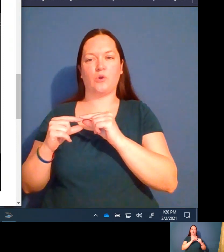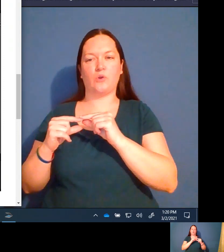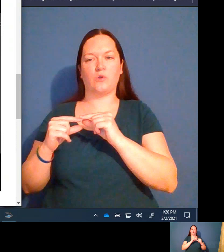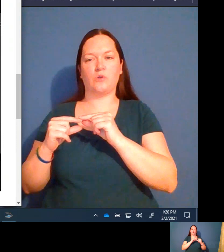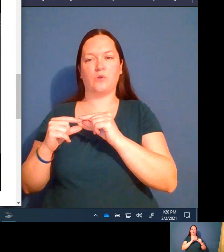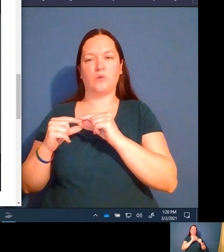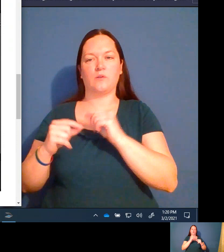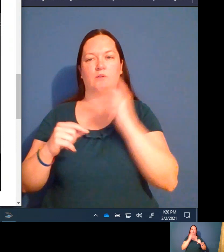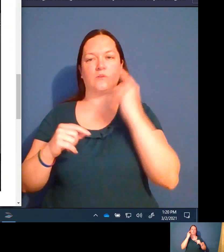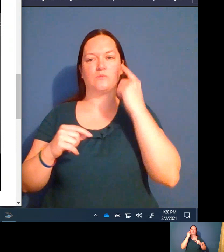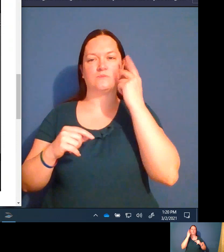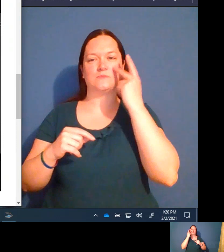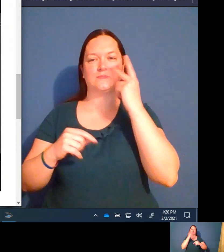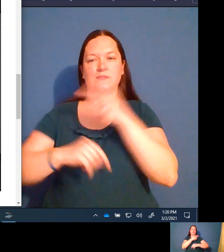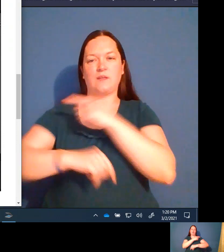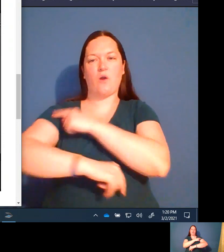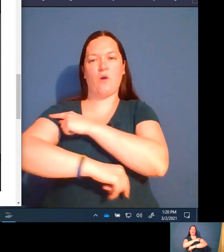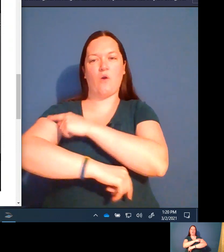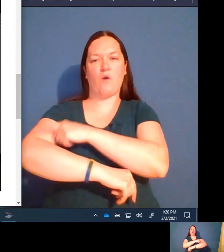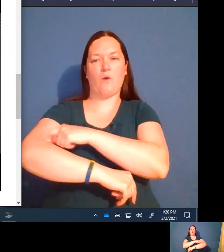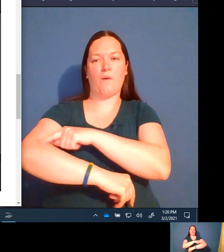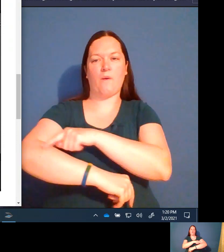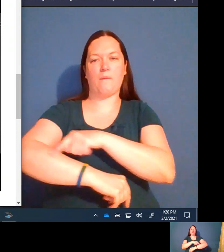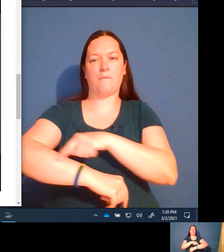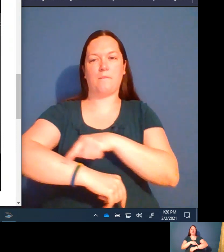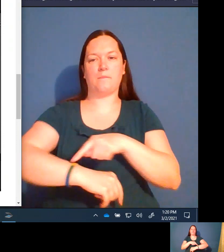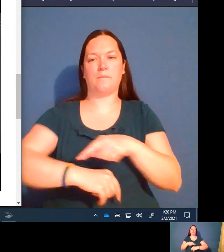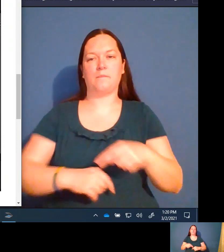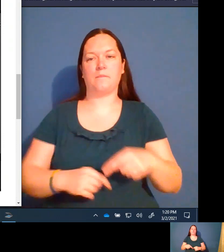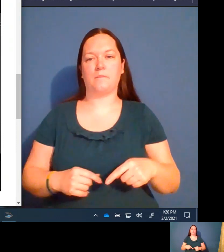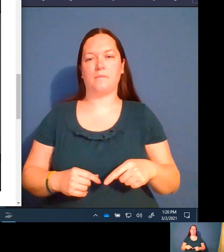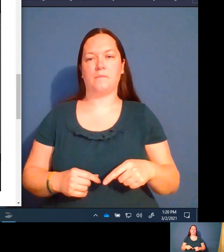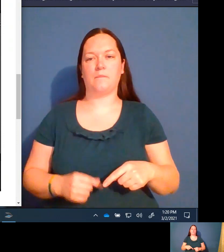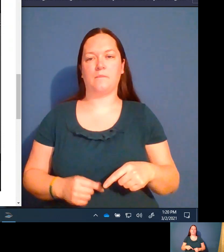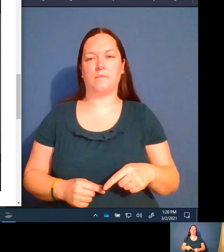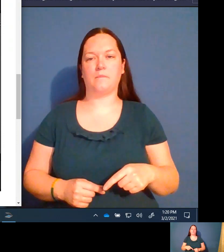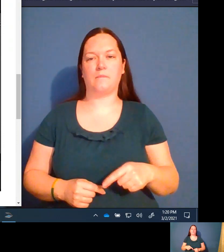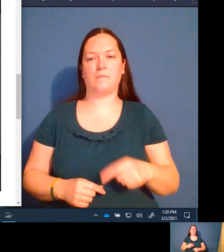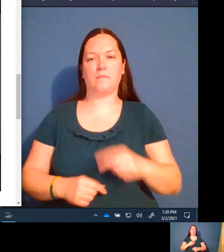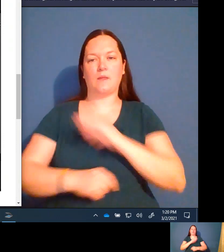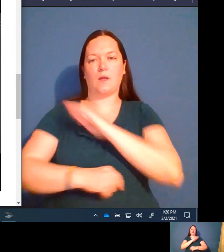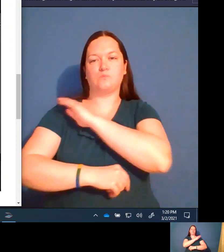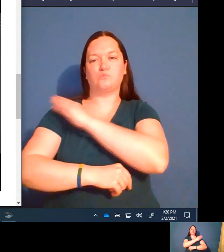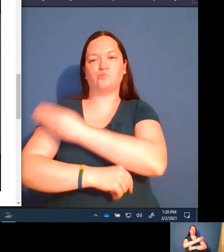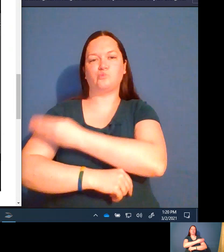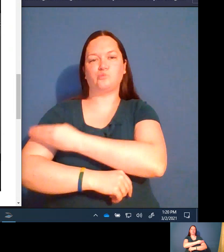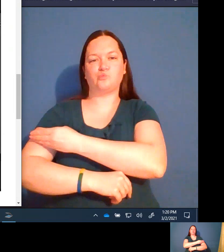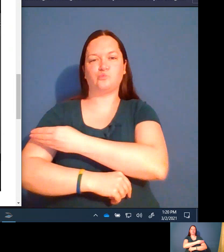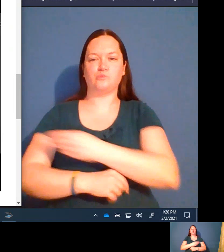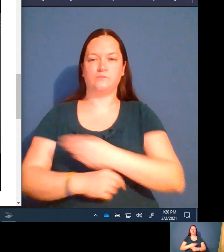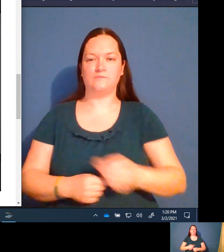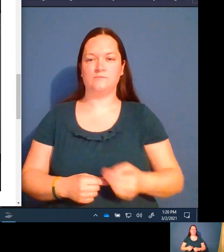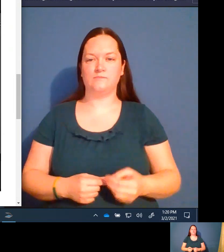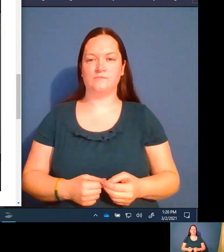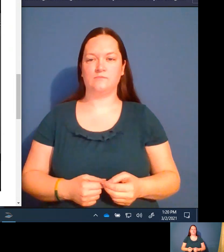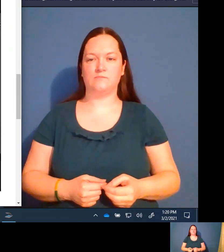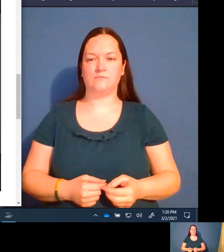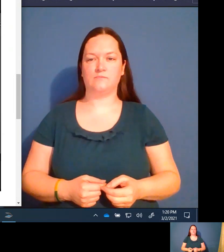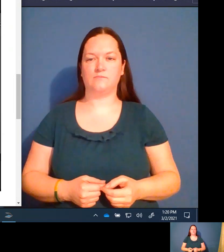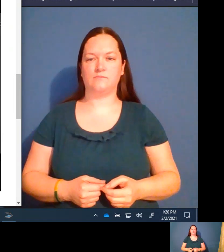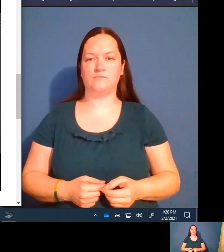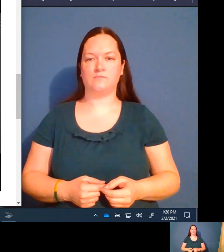I'm going to give him some arms here. Wait, should we make him buff? Yeah. Give him